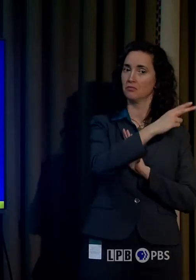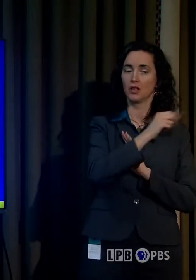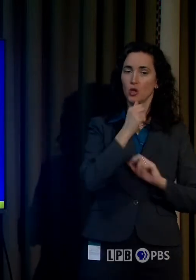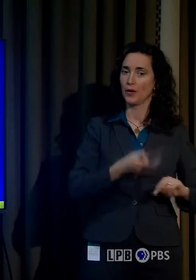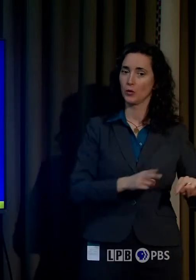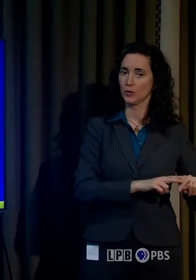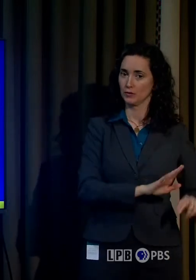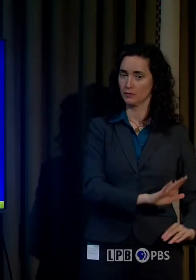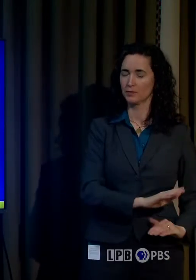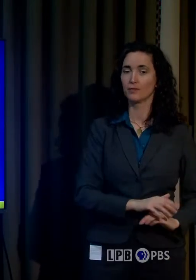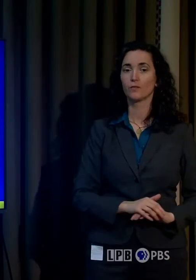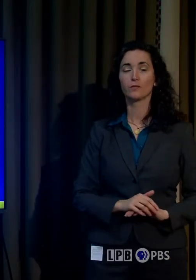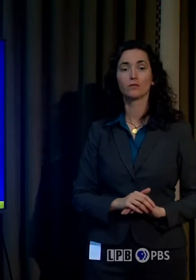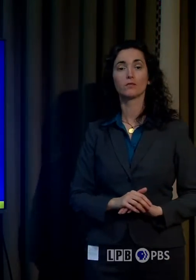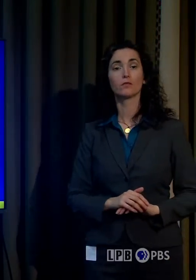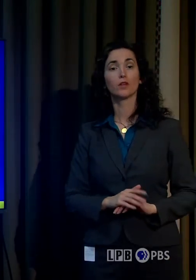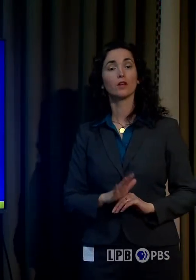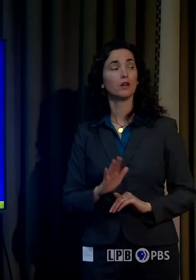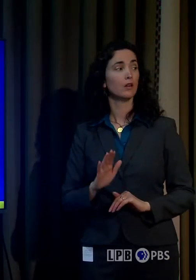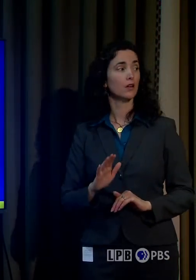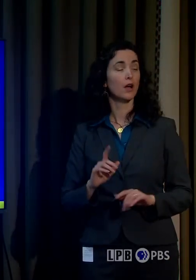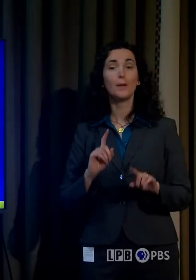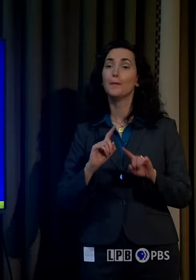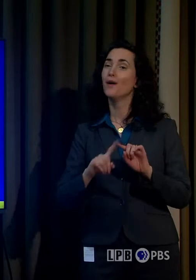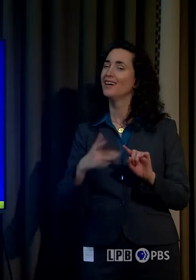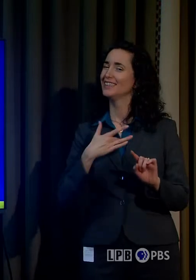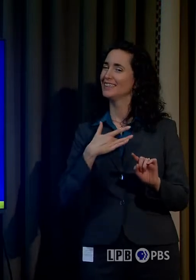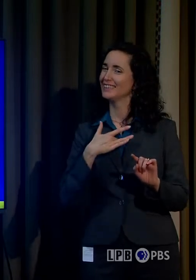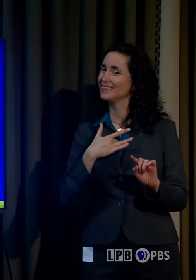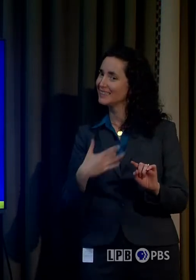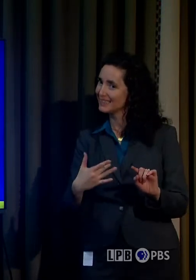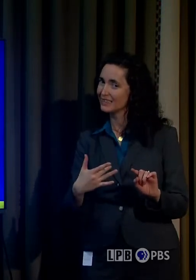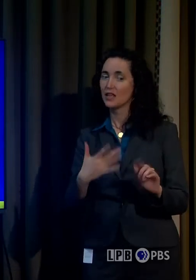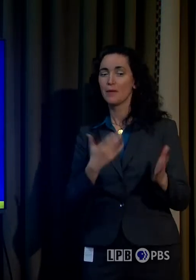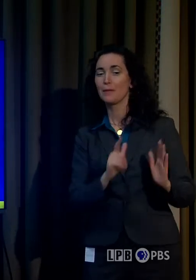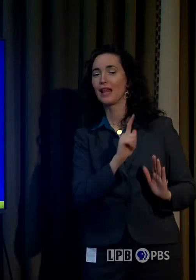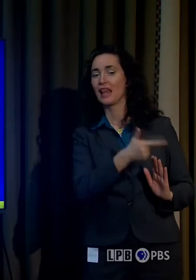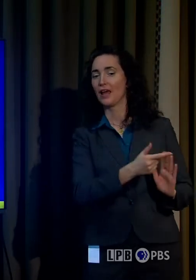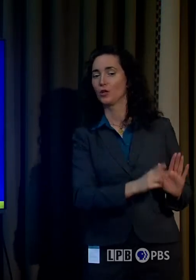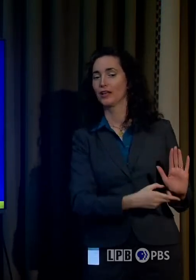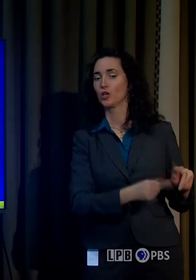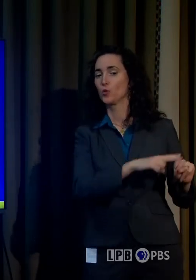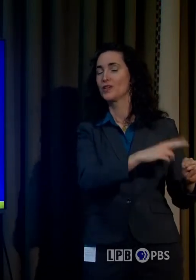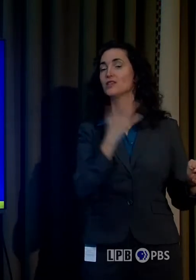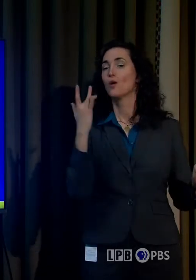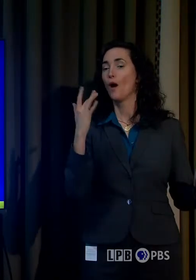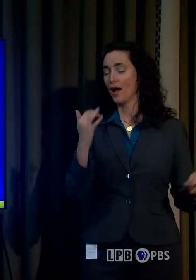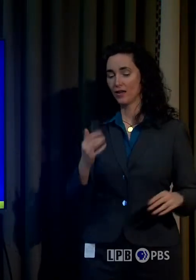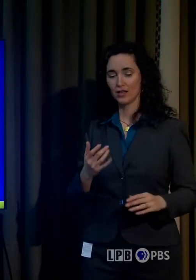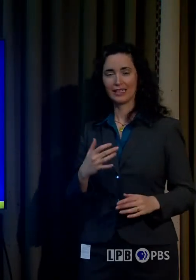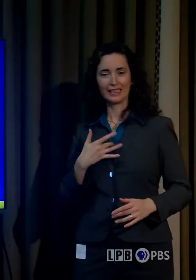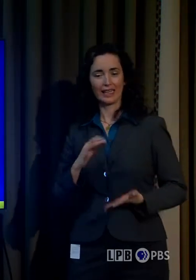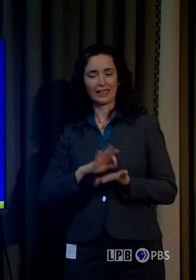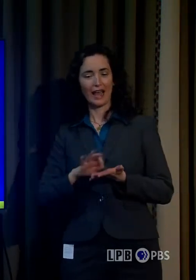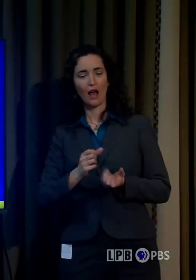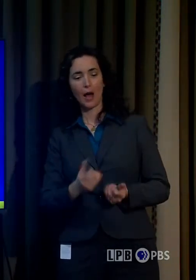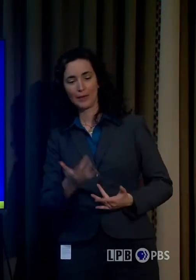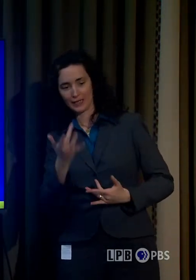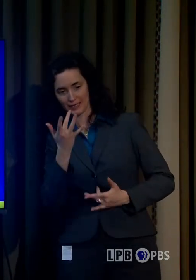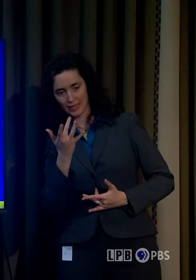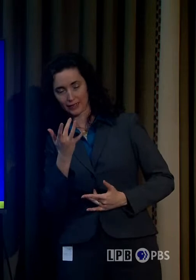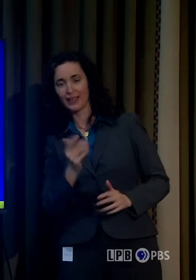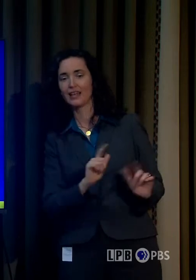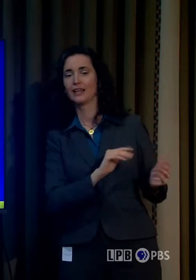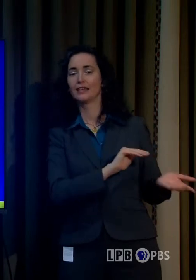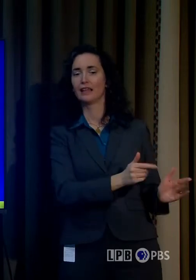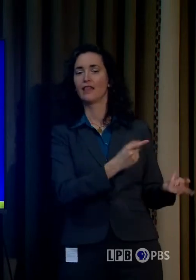residents. Now, it is a lagging measure, so we might see a couple more trickle in over the next couple of weeks. We know that deaths are a little of a lagging